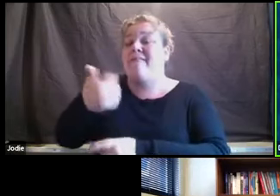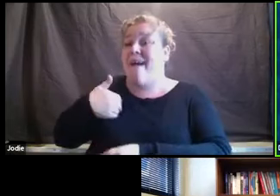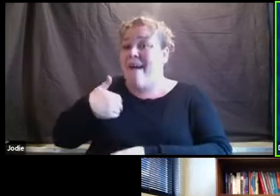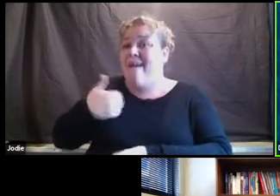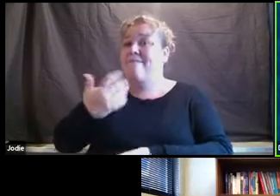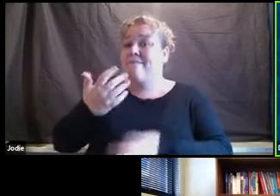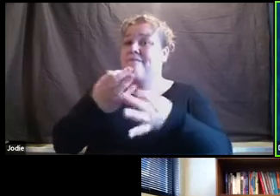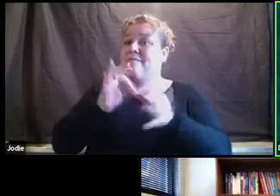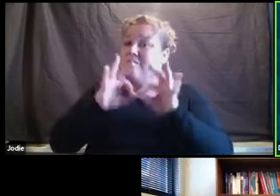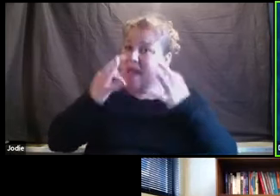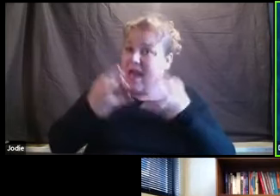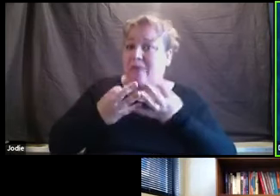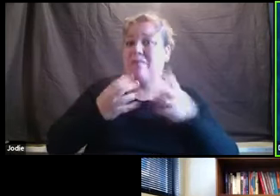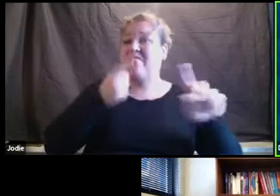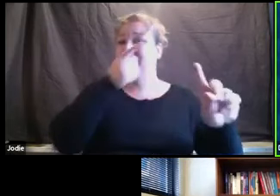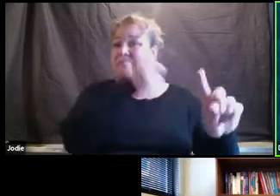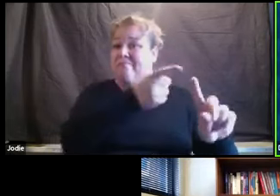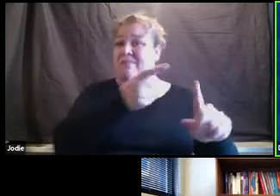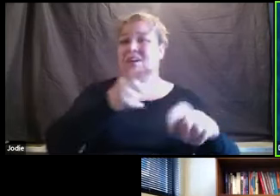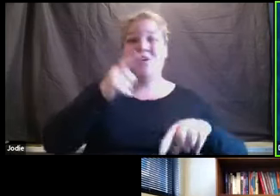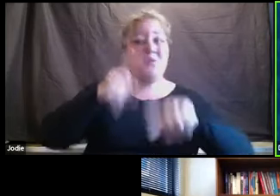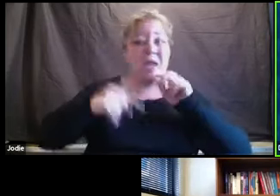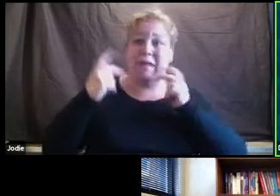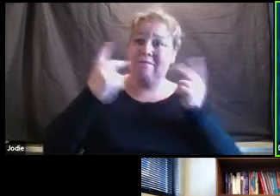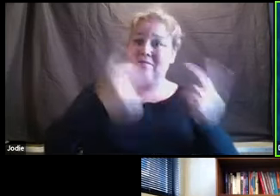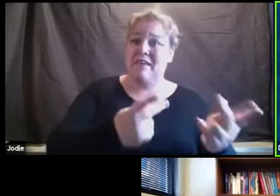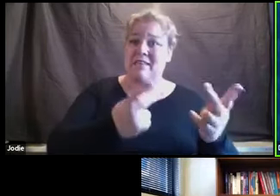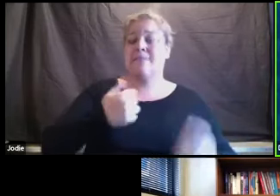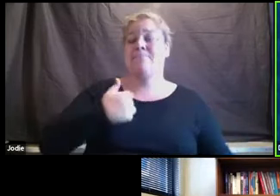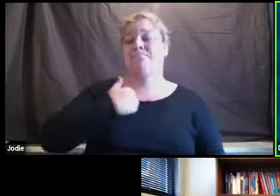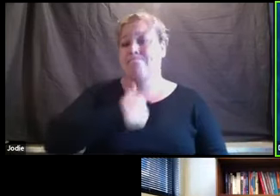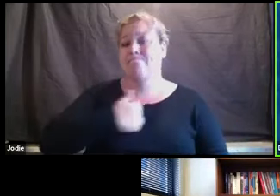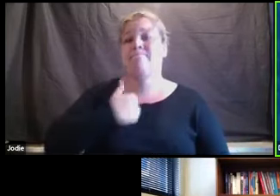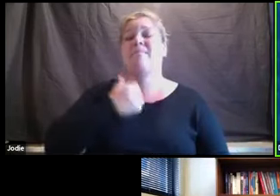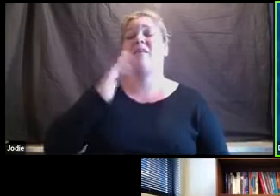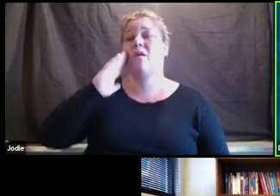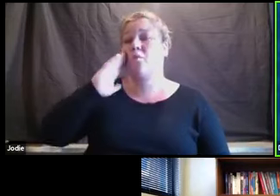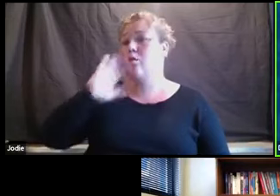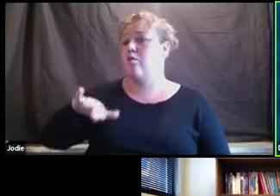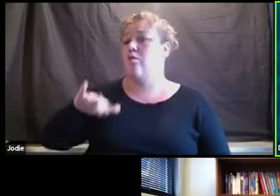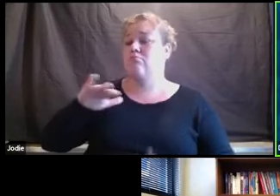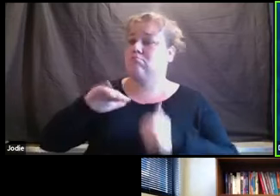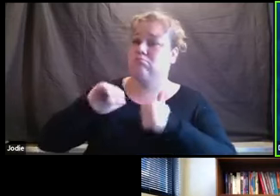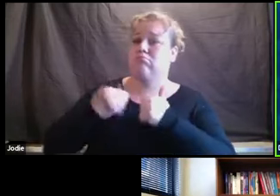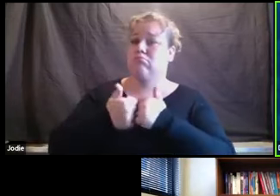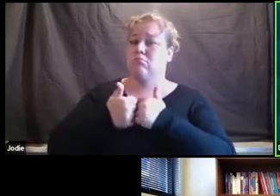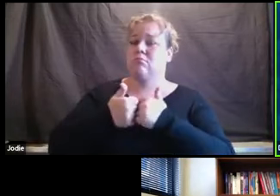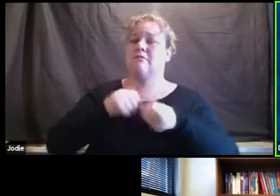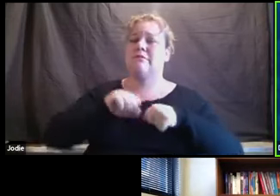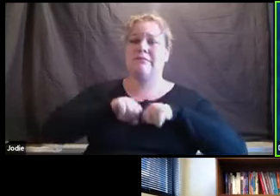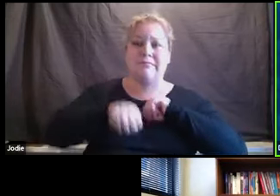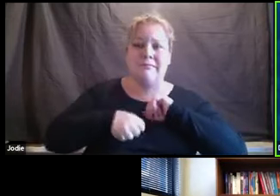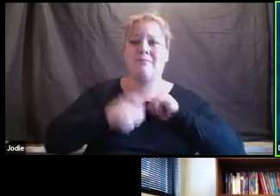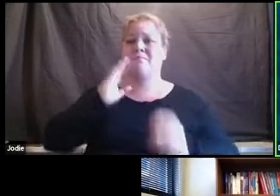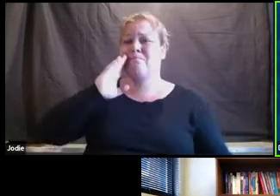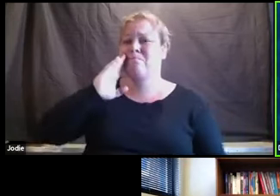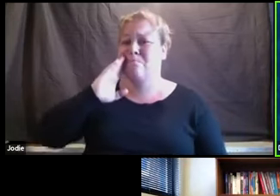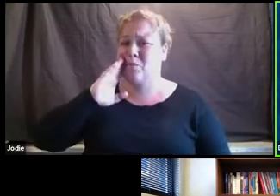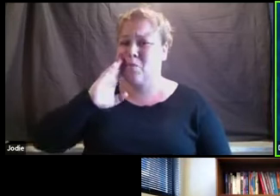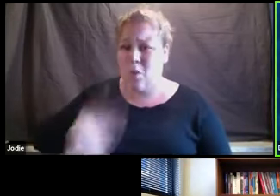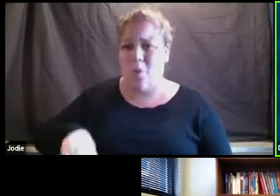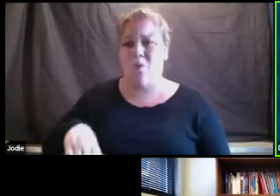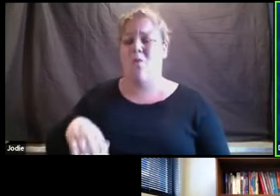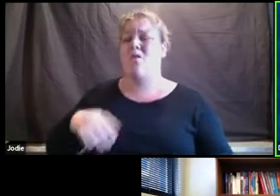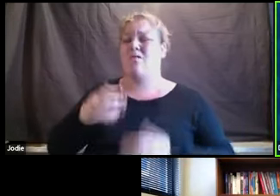restrictions in place related to COVID. We know this is hard, and I imagine it's heartbreaking, and I'm sorry that you and your loved one